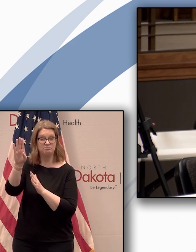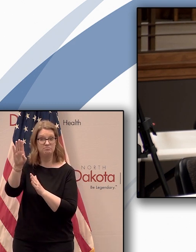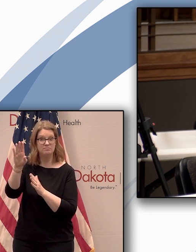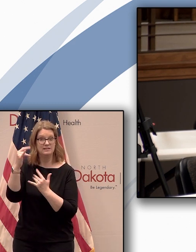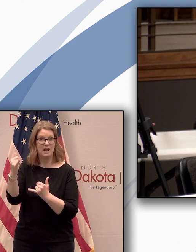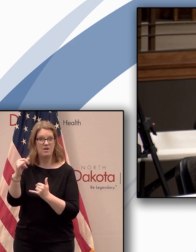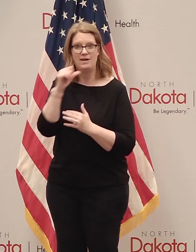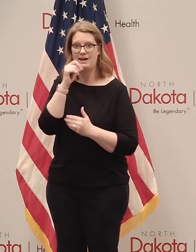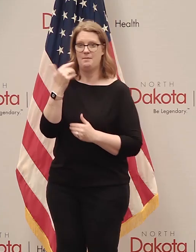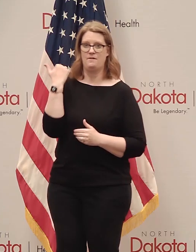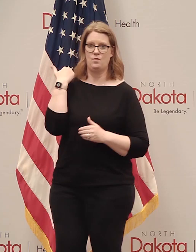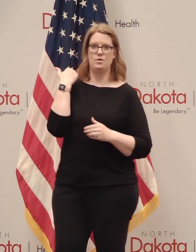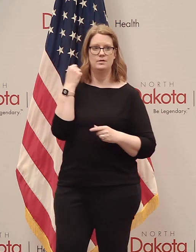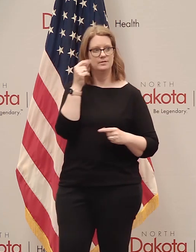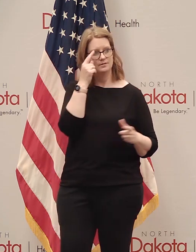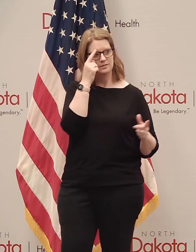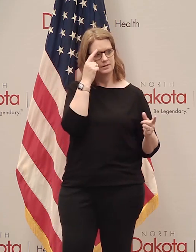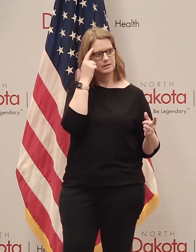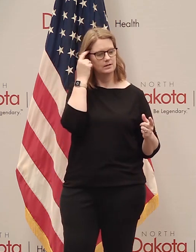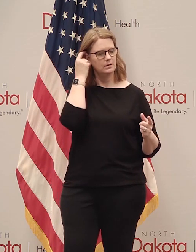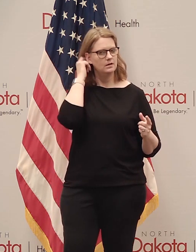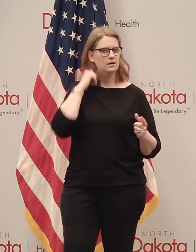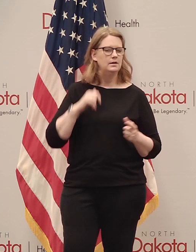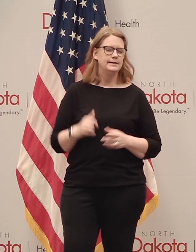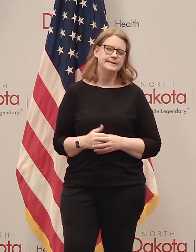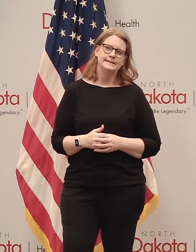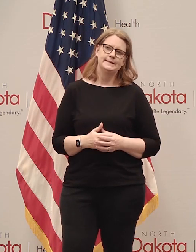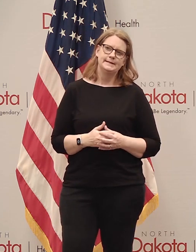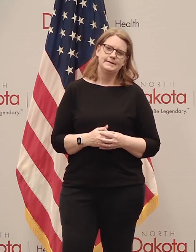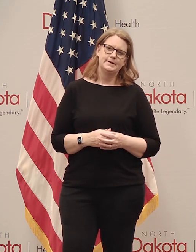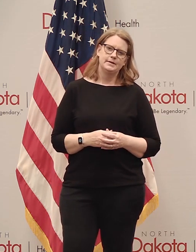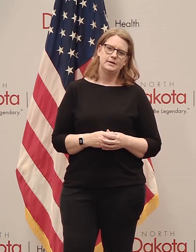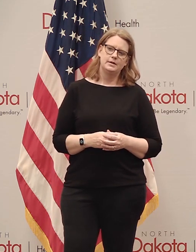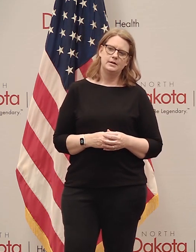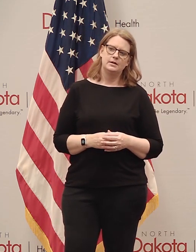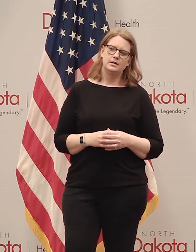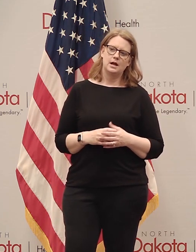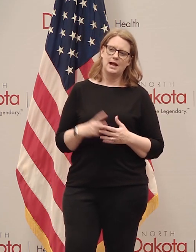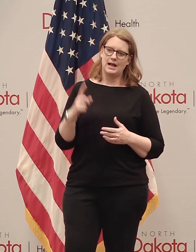previous. I think the key thing to keep looking at is the